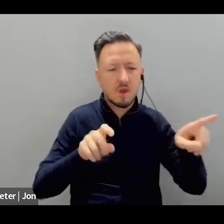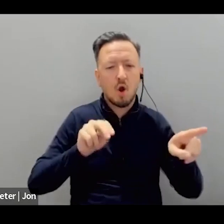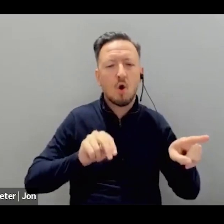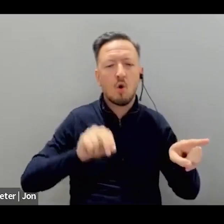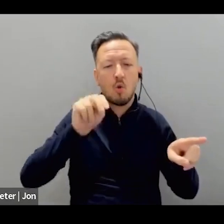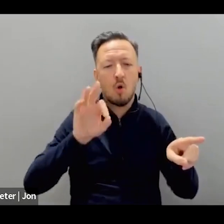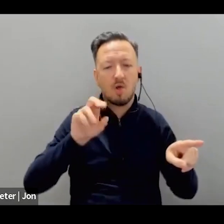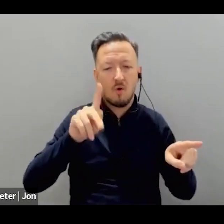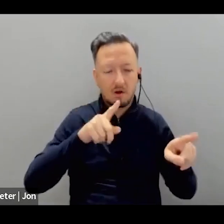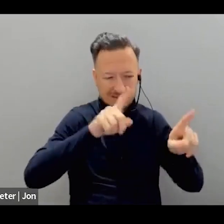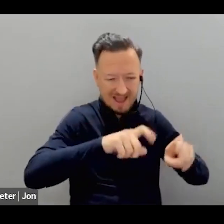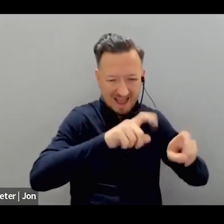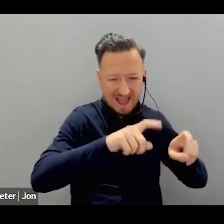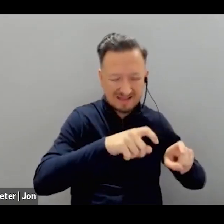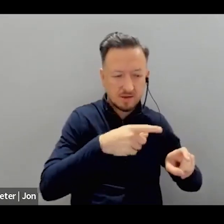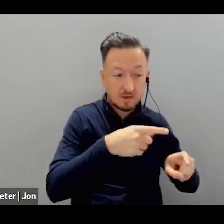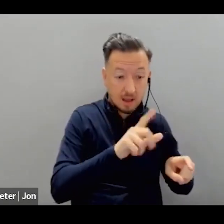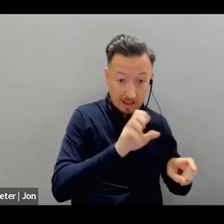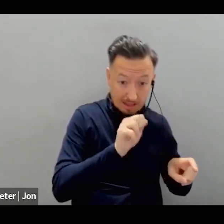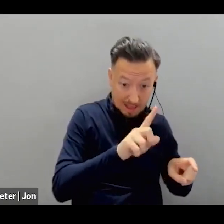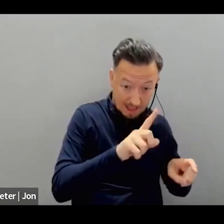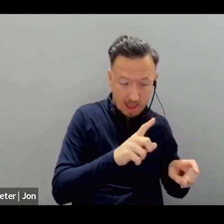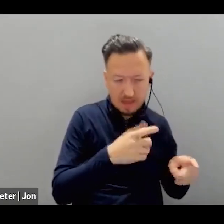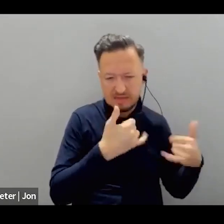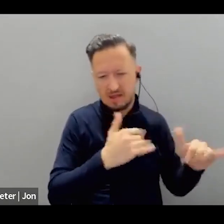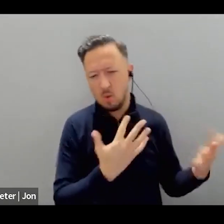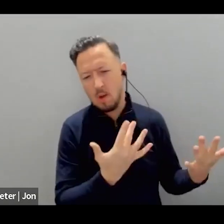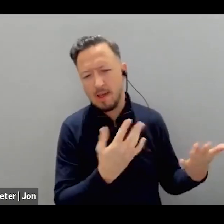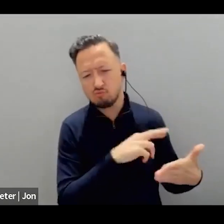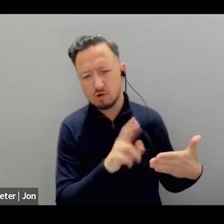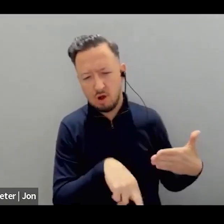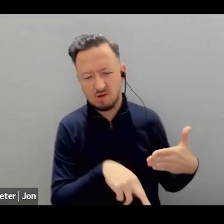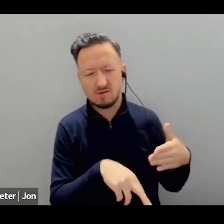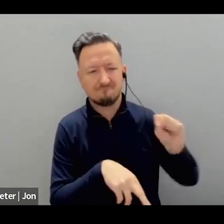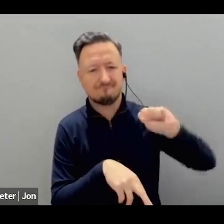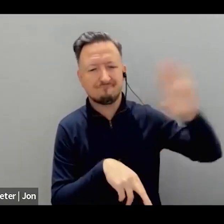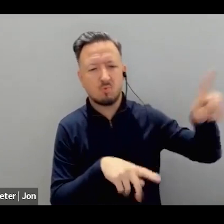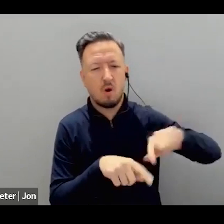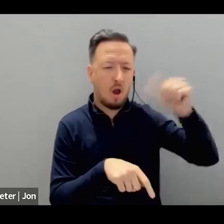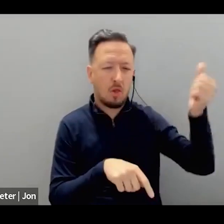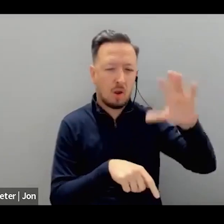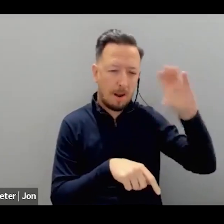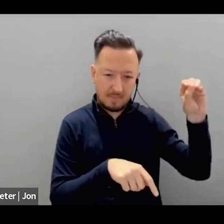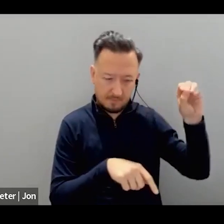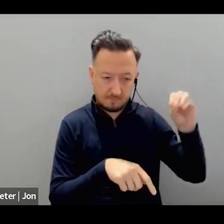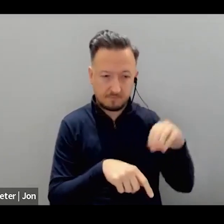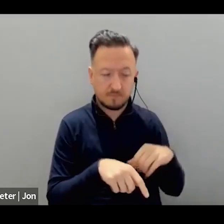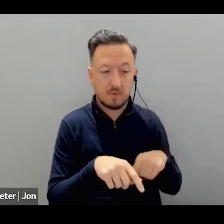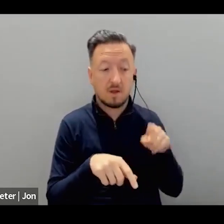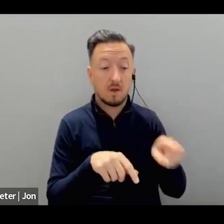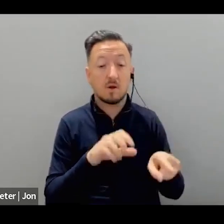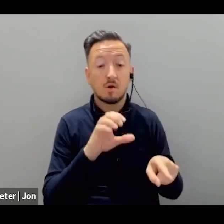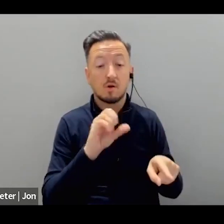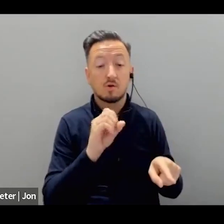lead and are awaiting results from a third-party contract lab. Source water at North Fork,